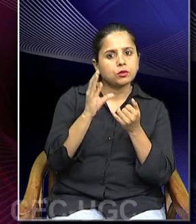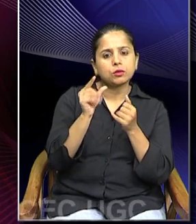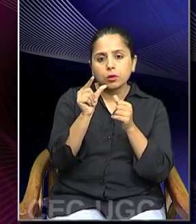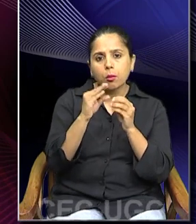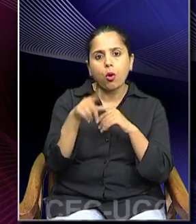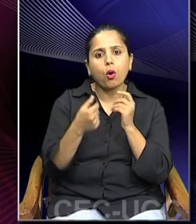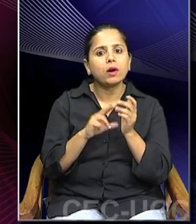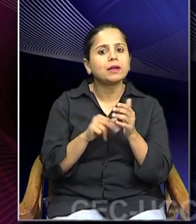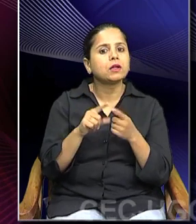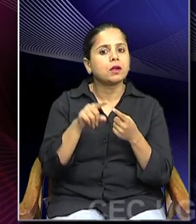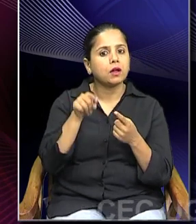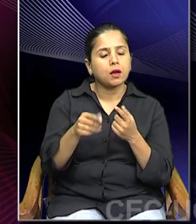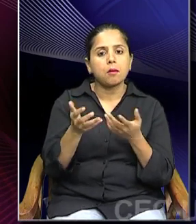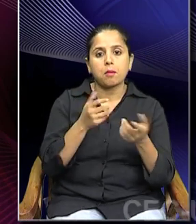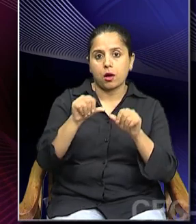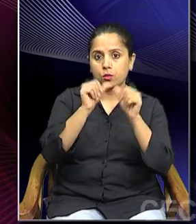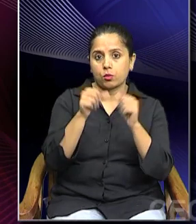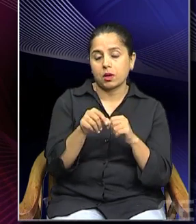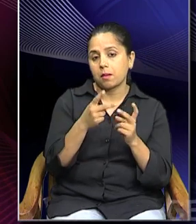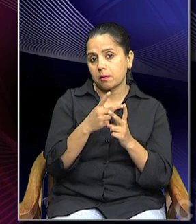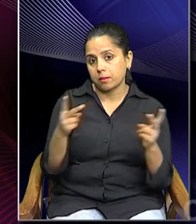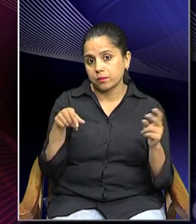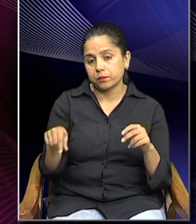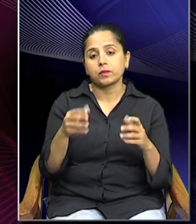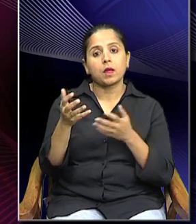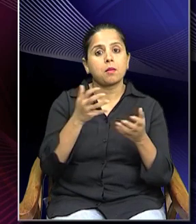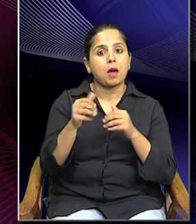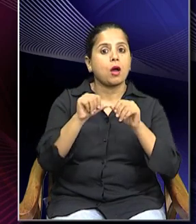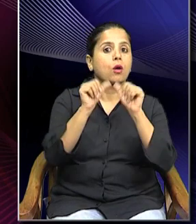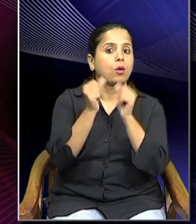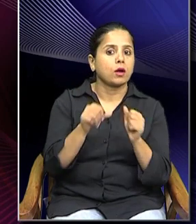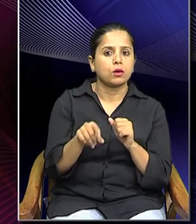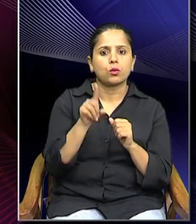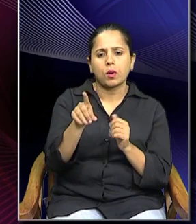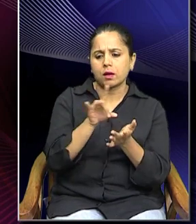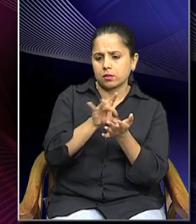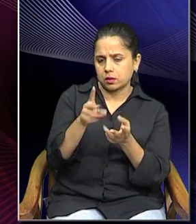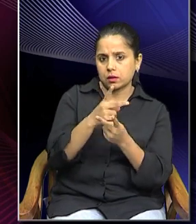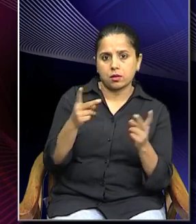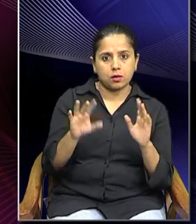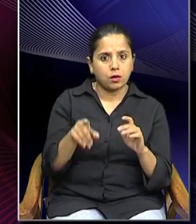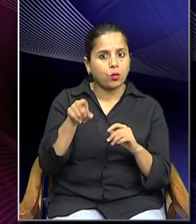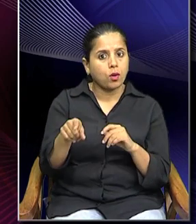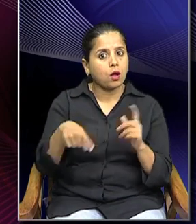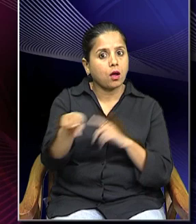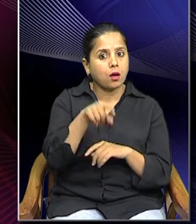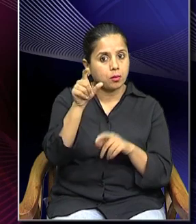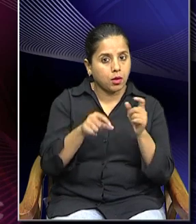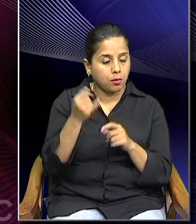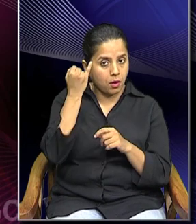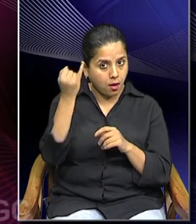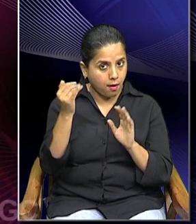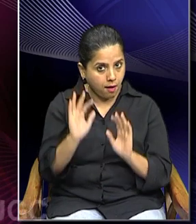model, the multiple market approach rejects one-dimensional, idealist